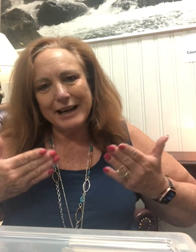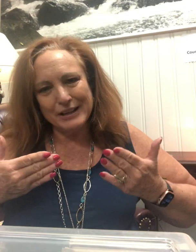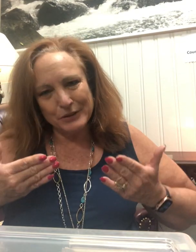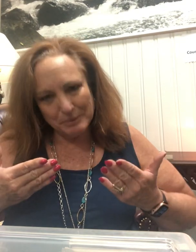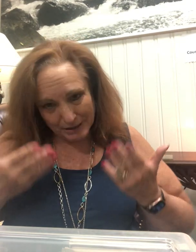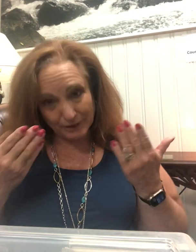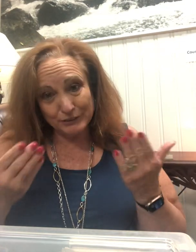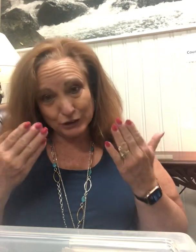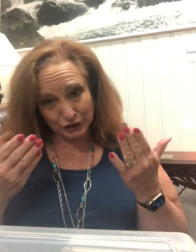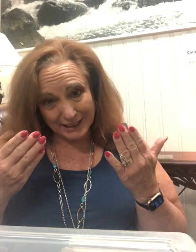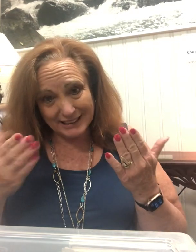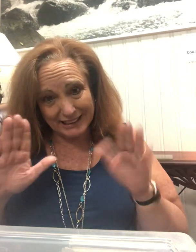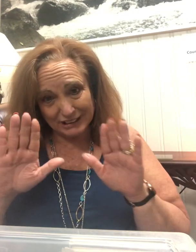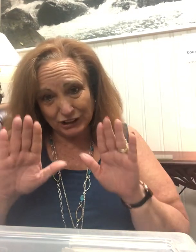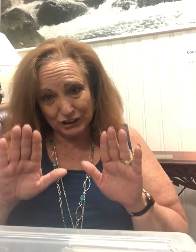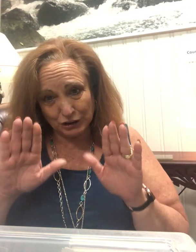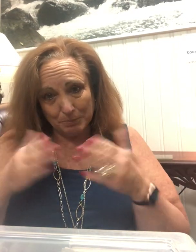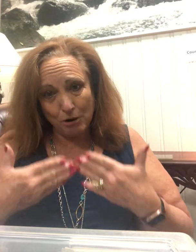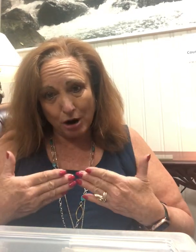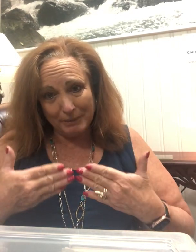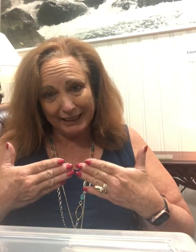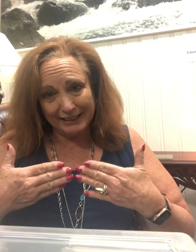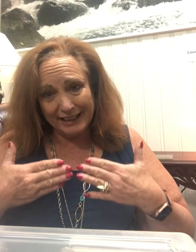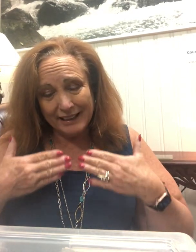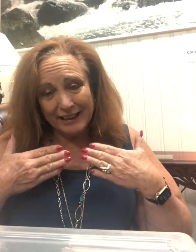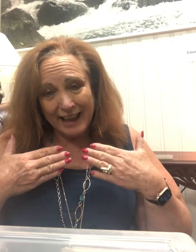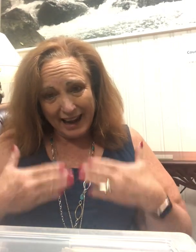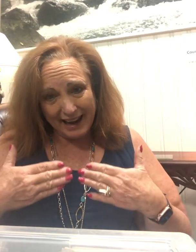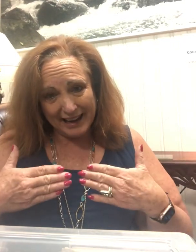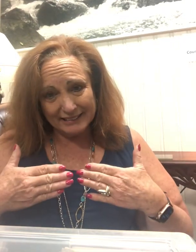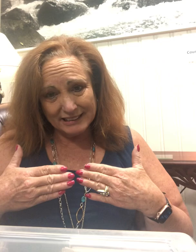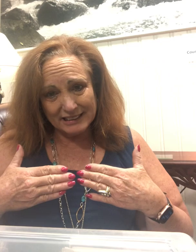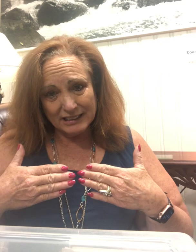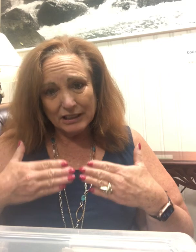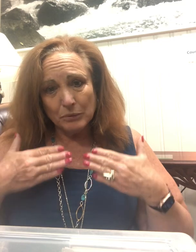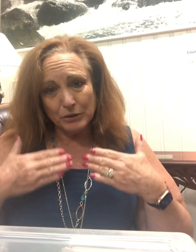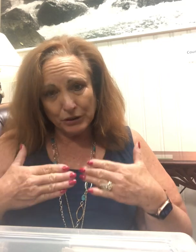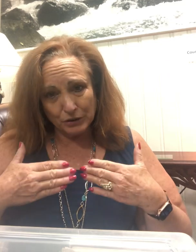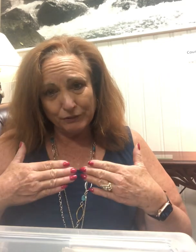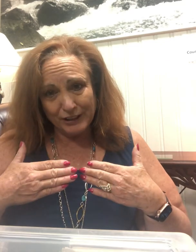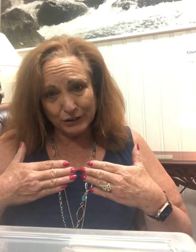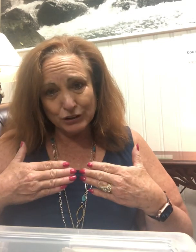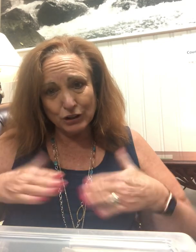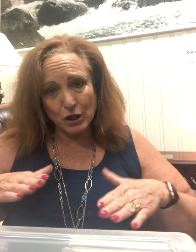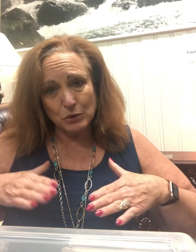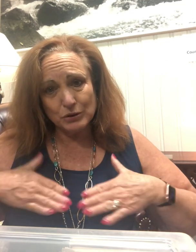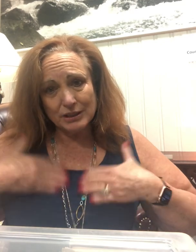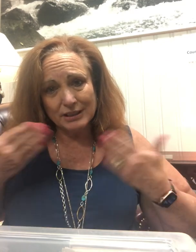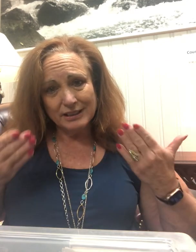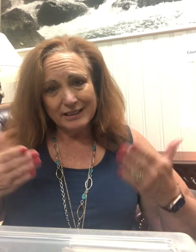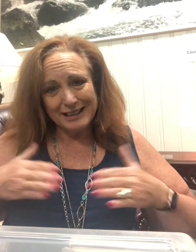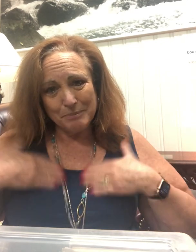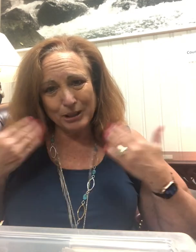here in the middle of your chest, and it's just your palm in hands with your fingers closed that brush